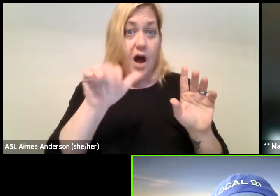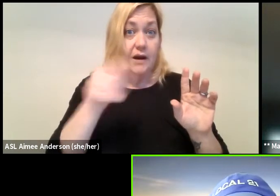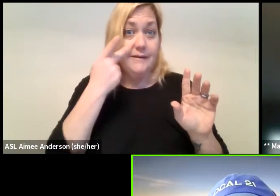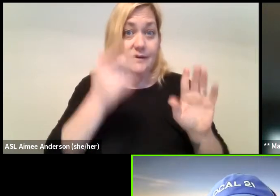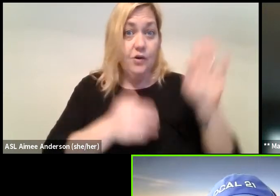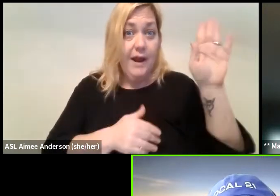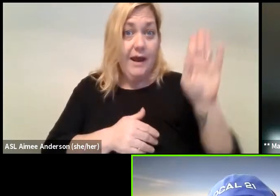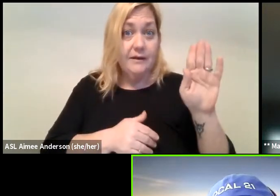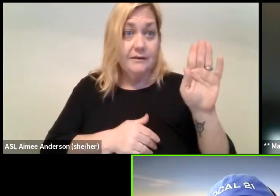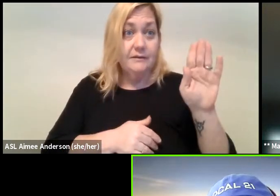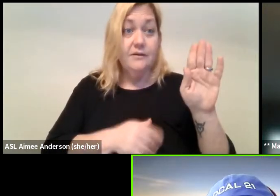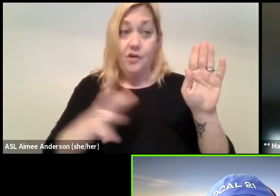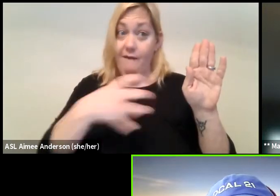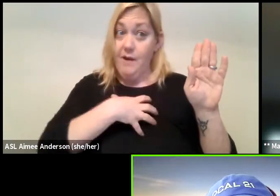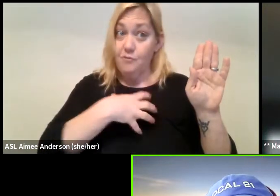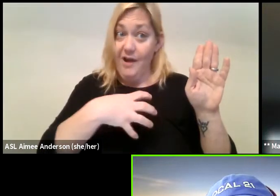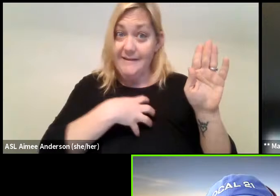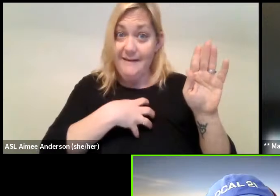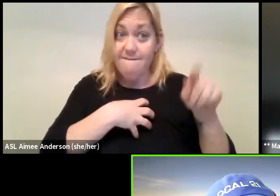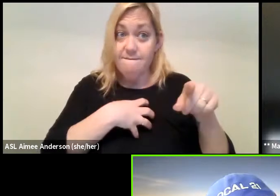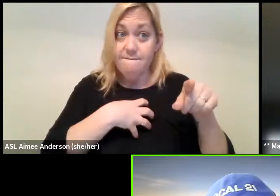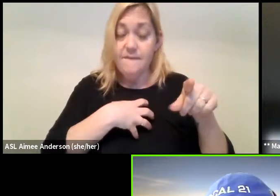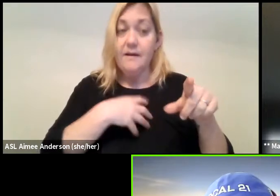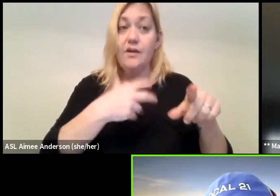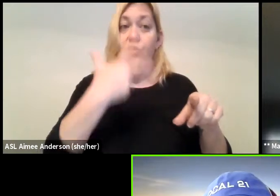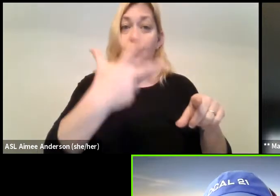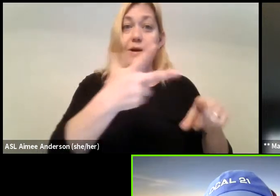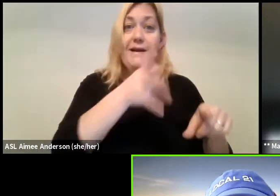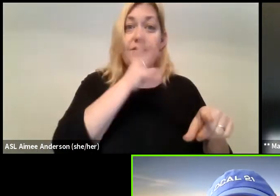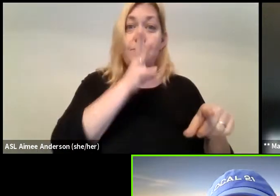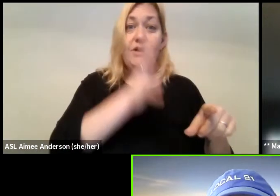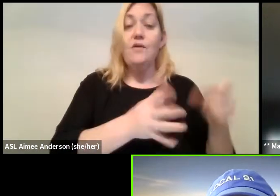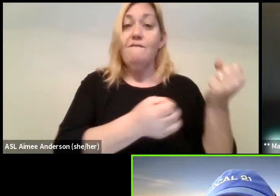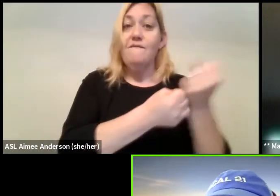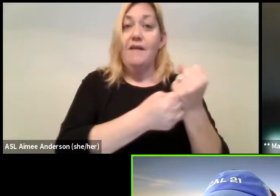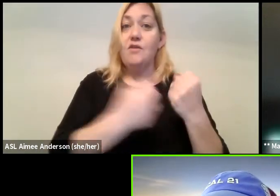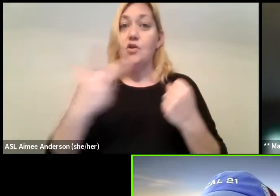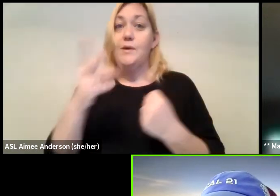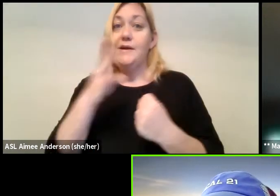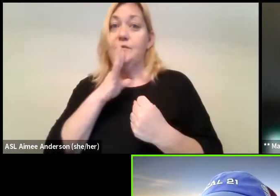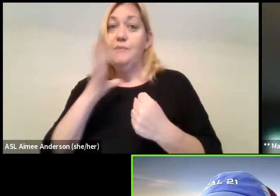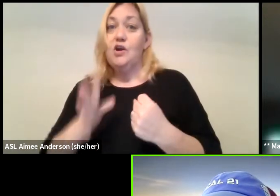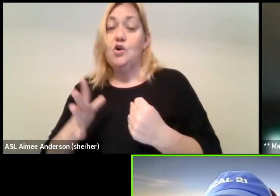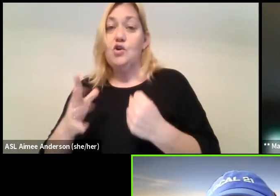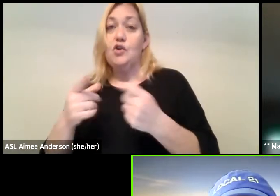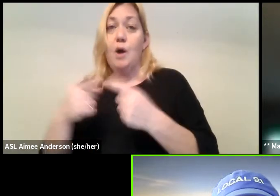Okay, so there is an objection. So we need to take 3 speakers in favor and 3 speakers opposed.